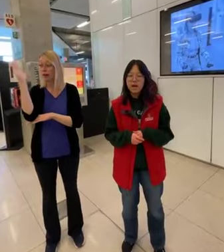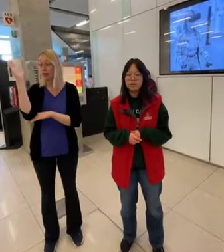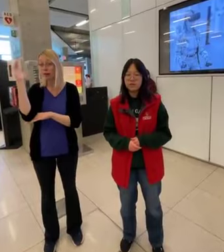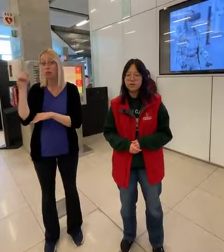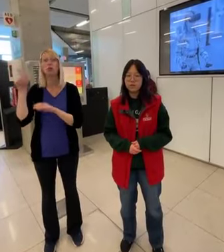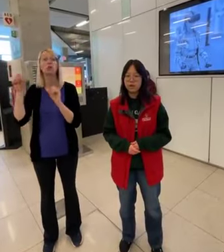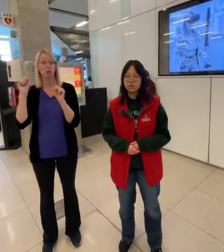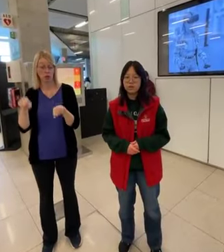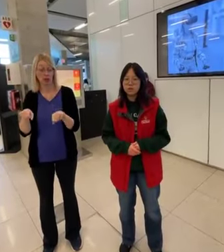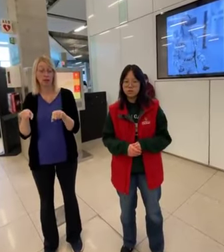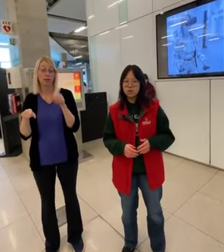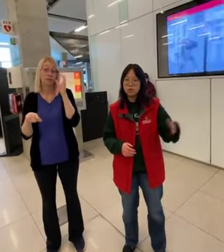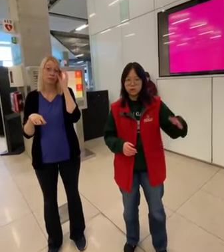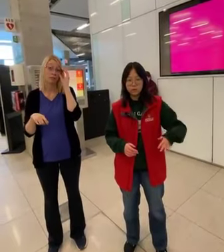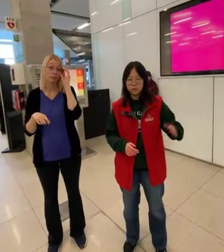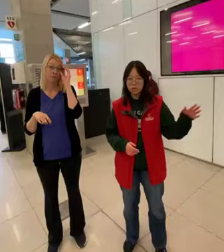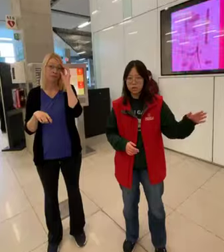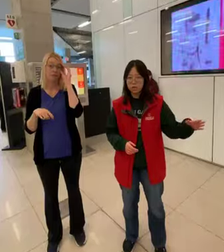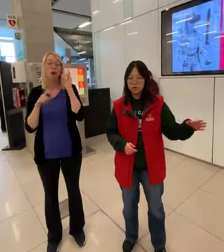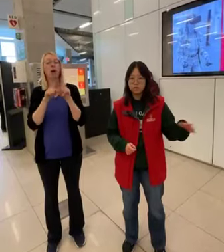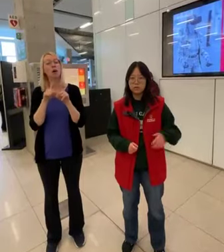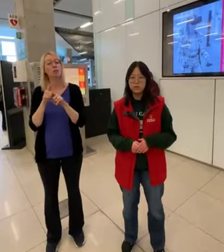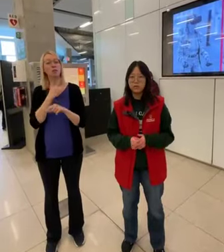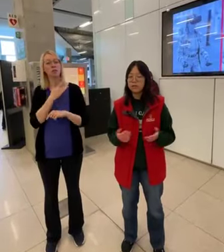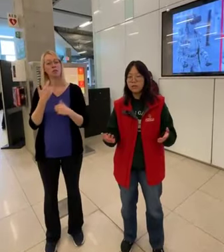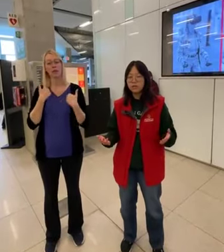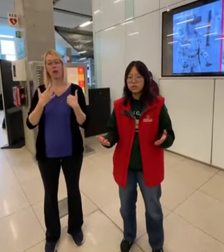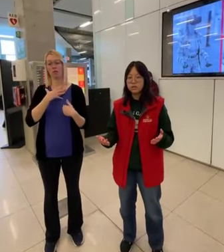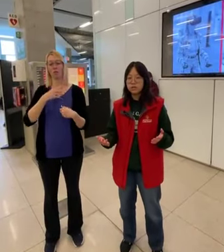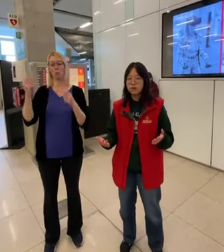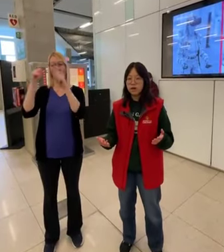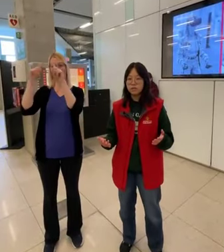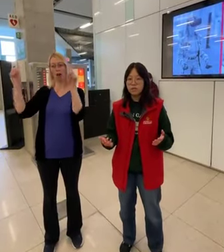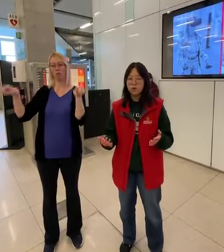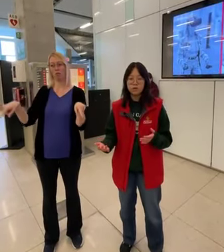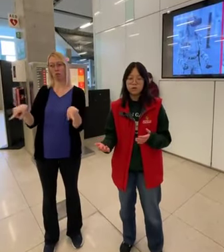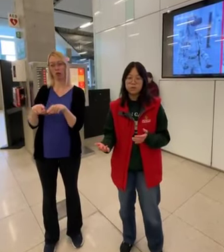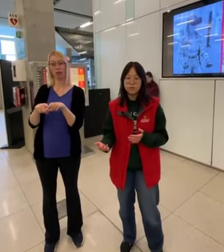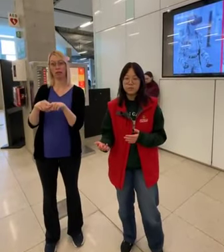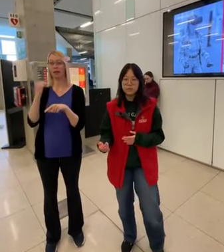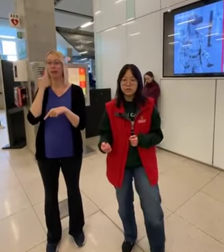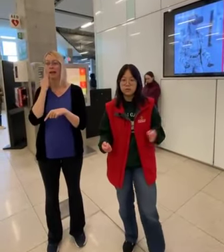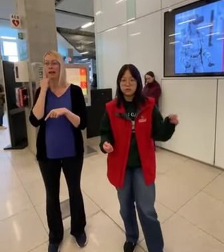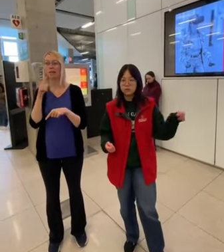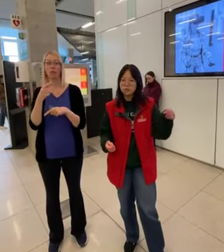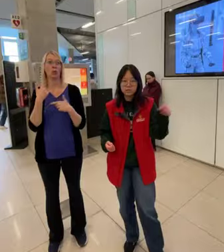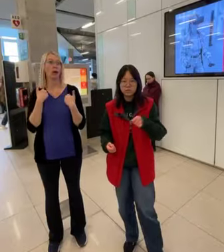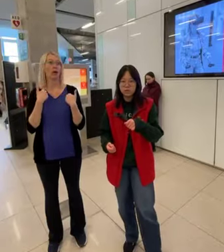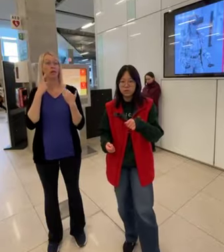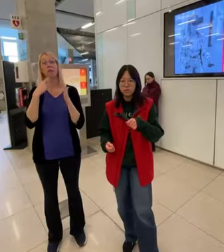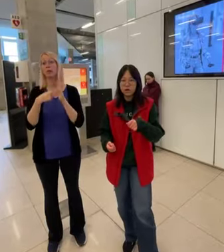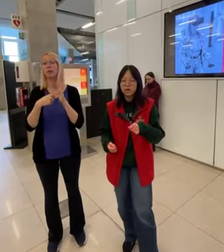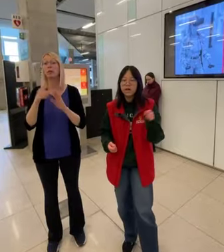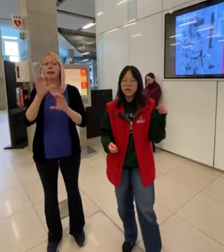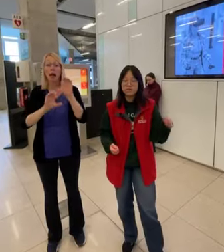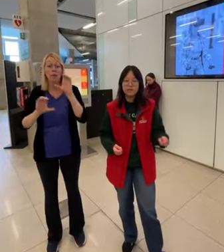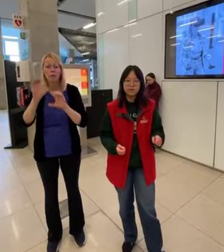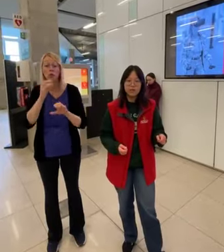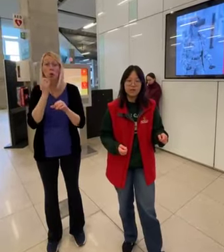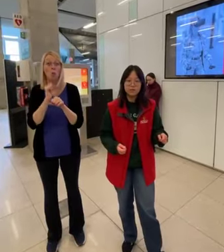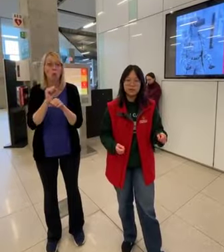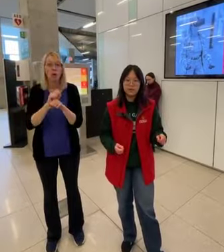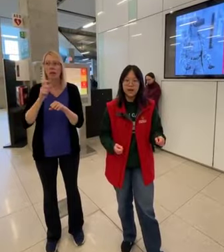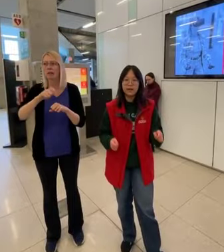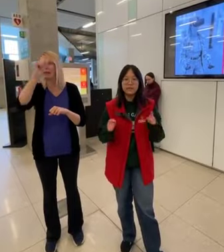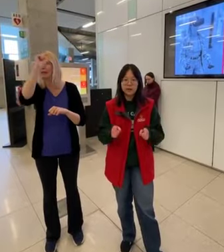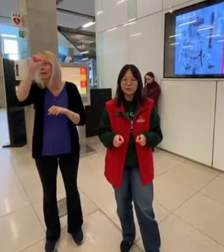so. And they also come with usually whiteboards on the wall, so if you're doing chemistry homework, for example, and you need to scribble some stuff on the wall, you're